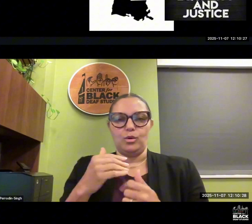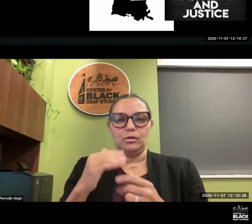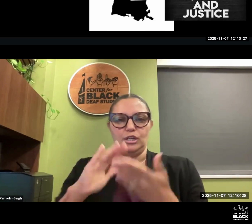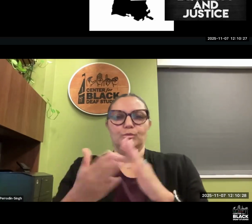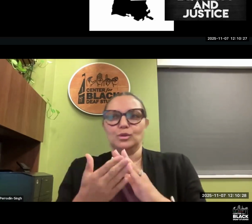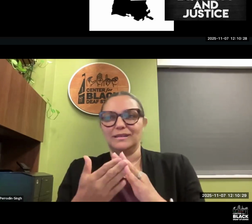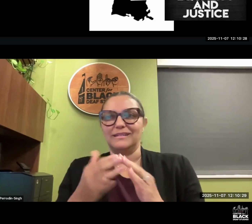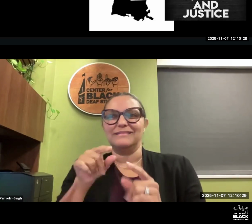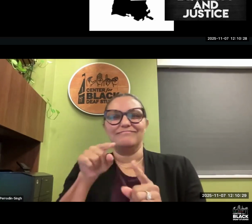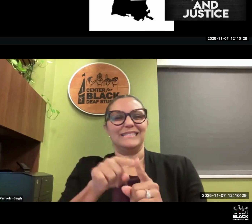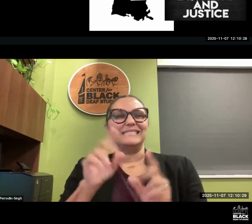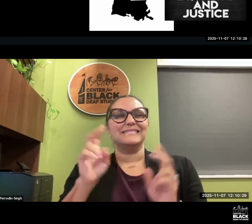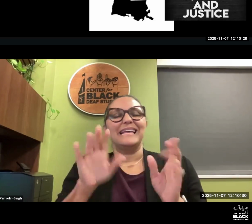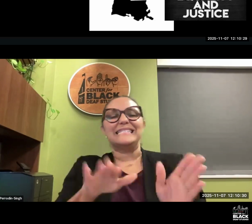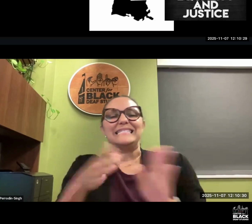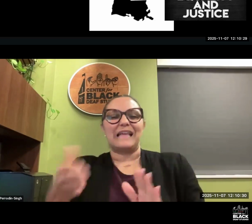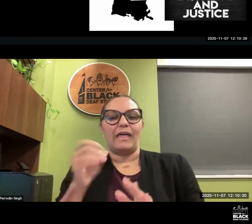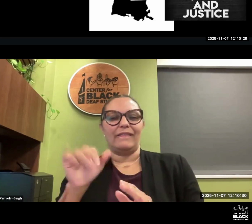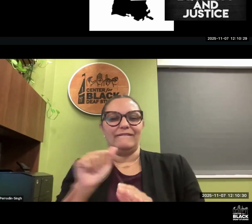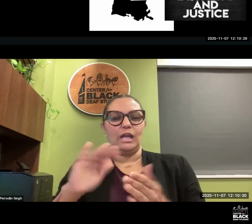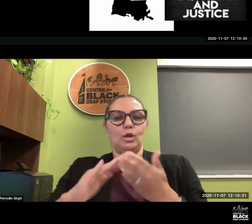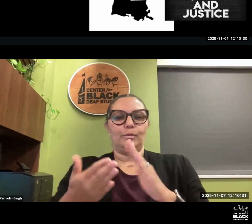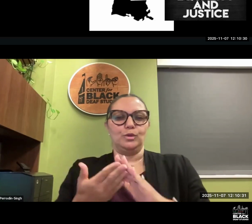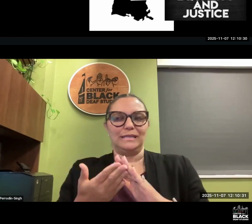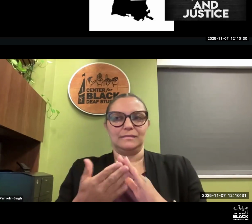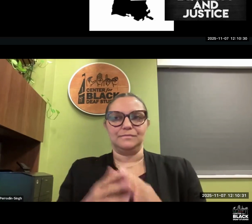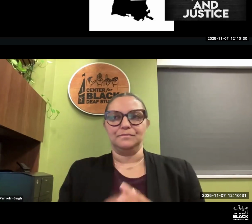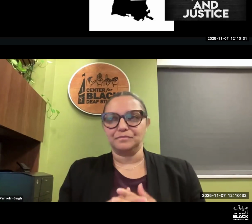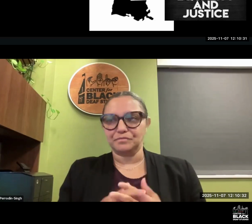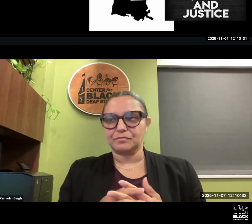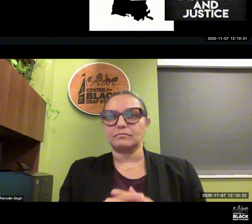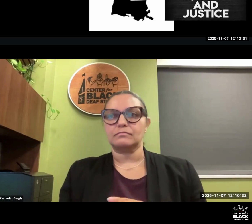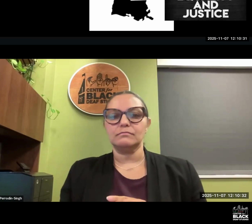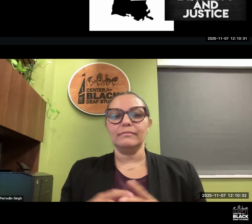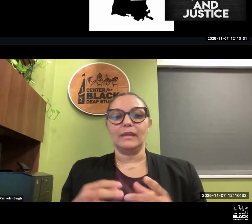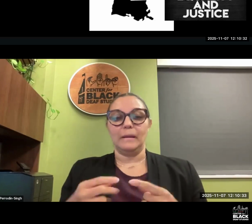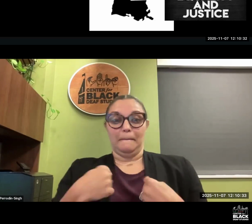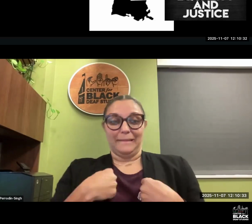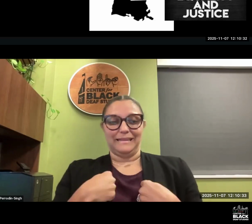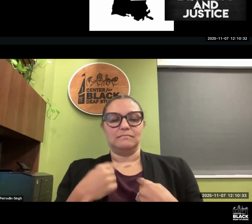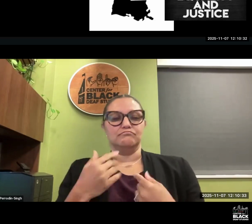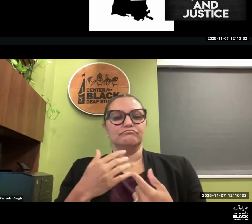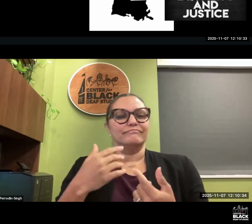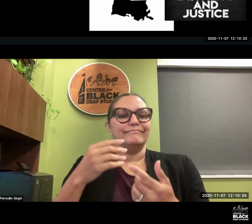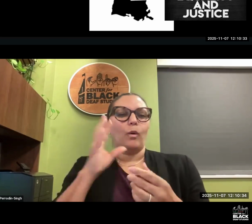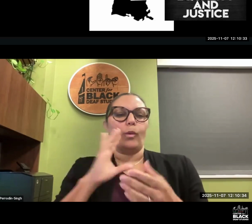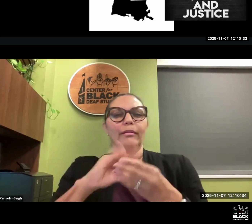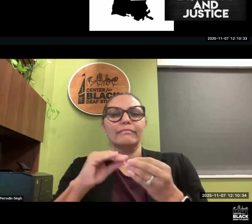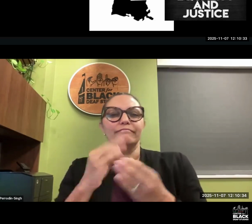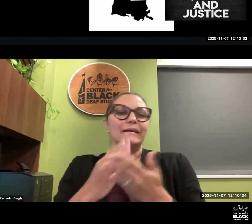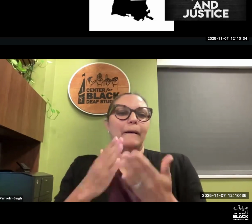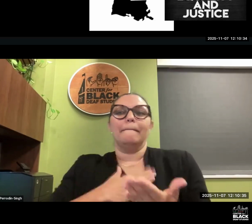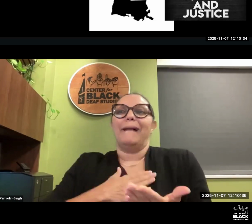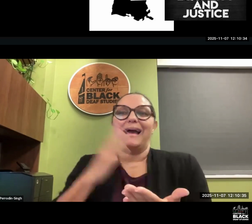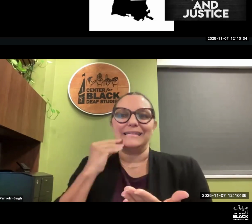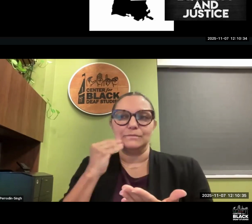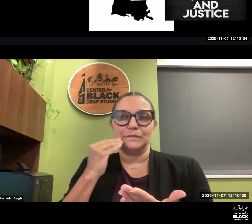colorism, right? Colorism, very dangerous for us as a community to have those prejudices against one another. Also